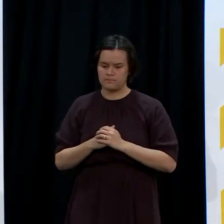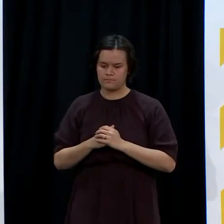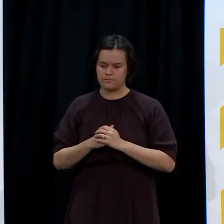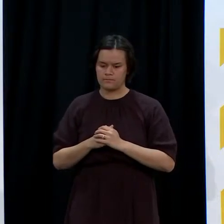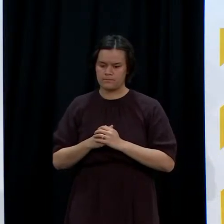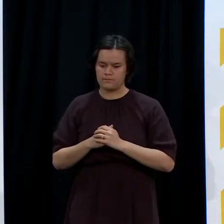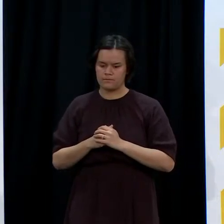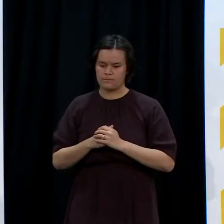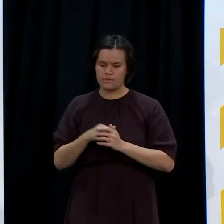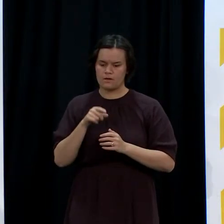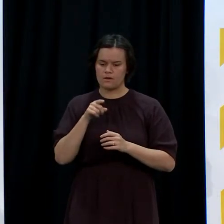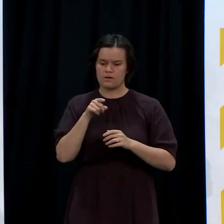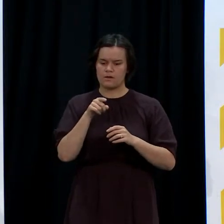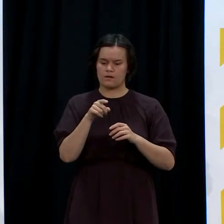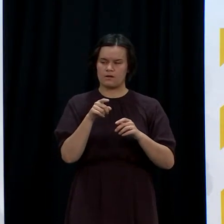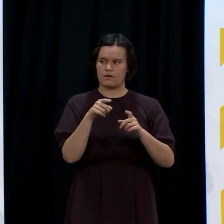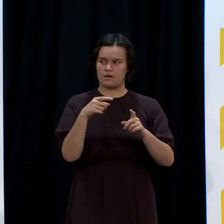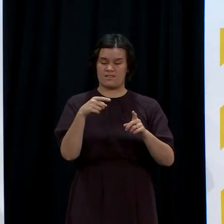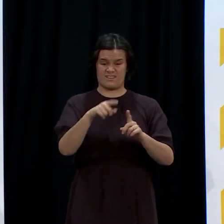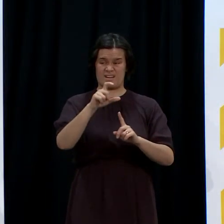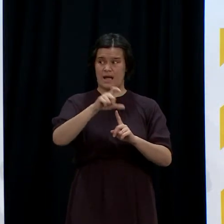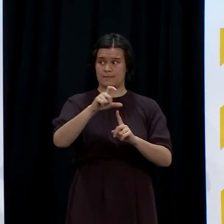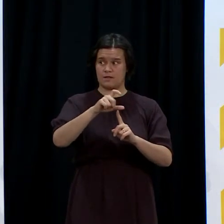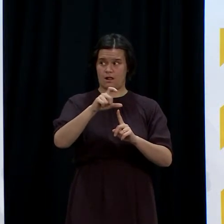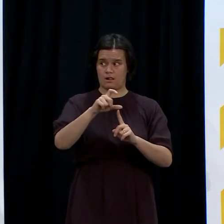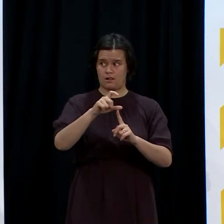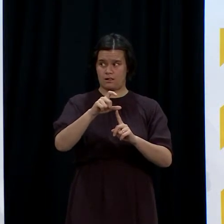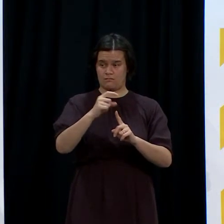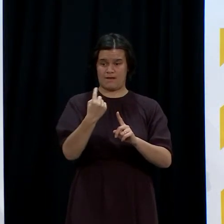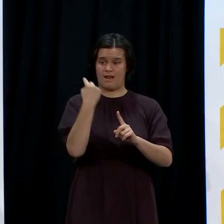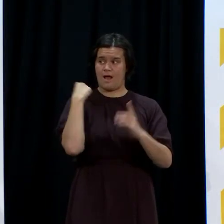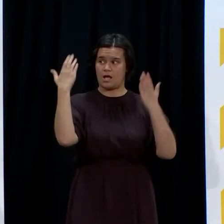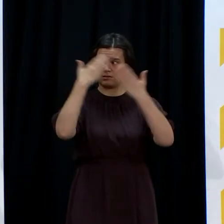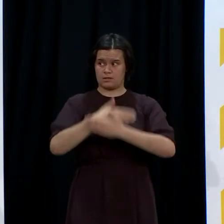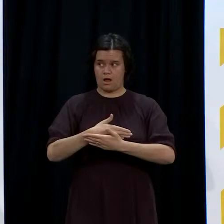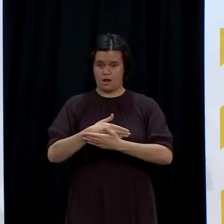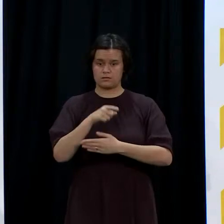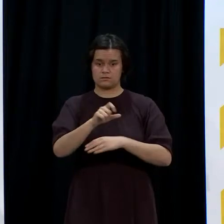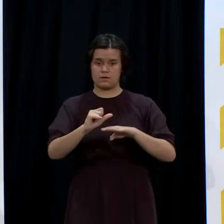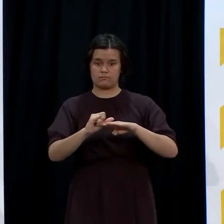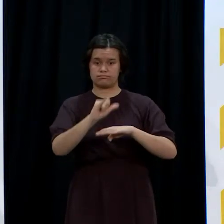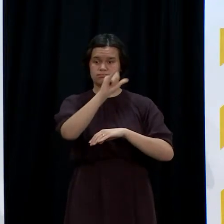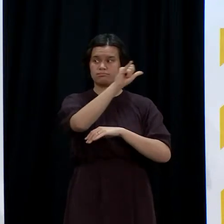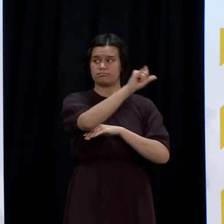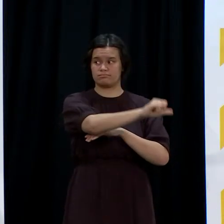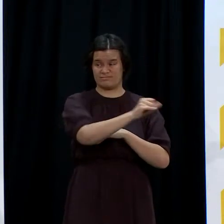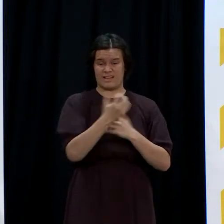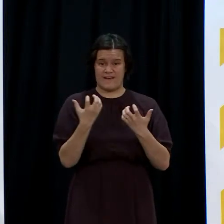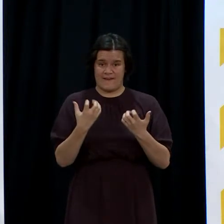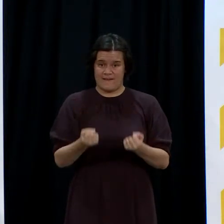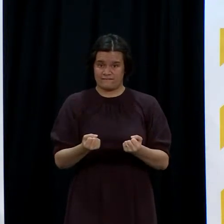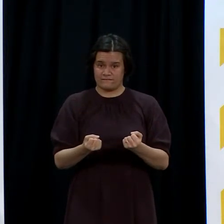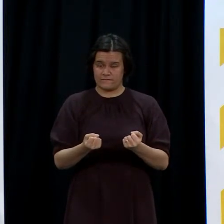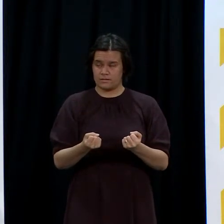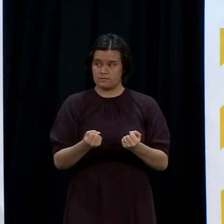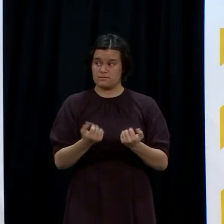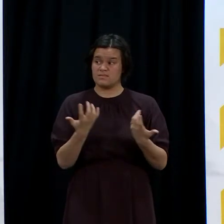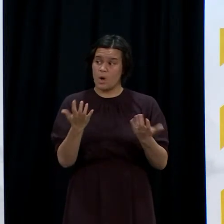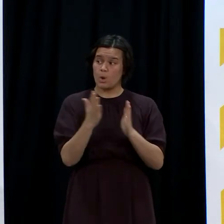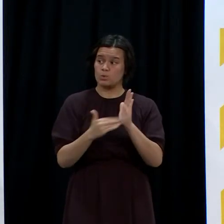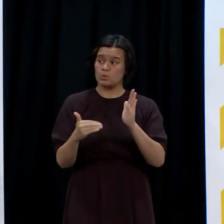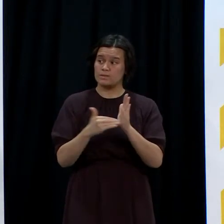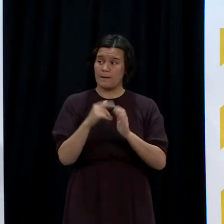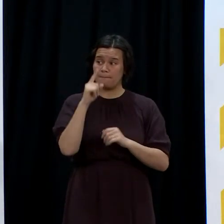on board left overnight from Kabul to Doha. What plans have the government of New Zealand put in place to get stranded Kiwis